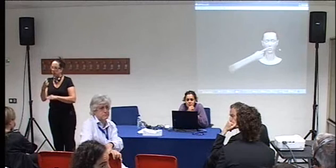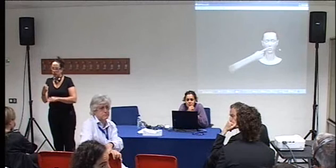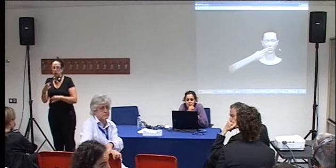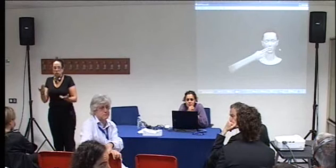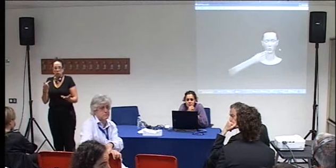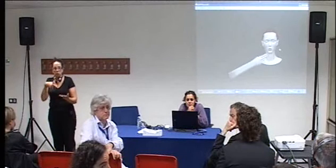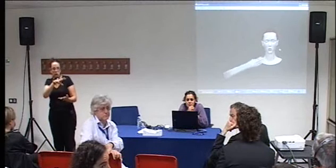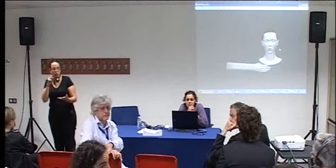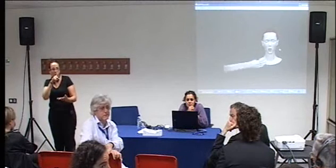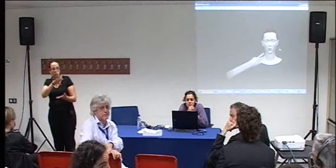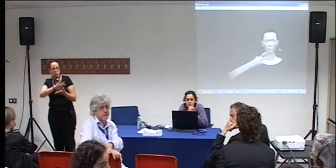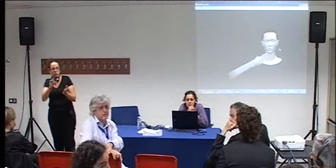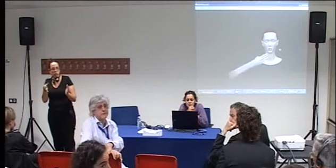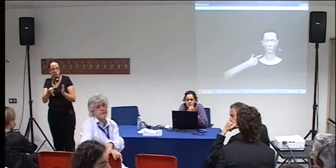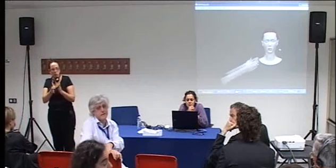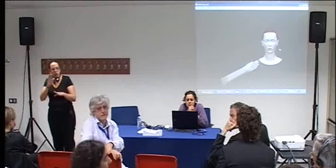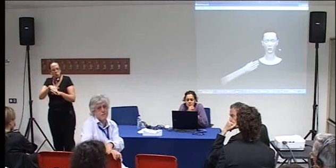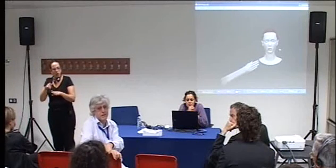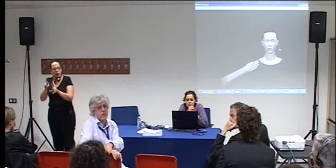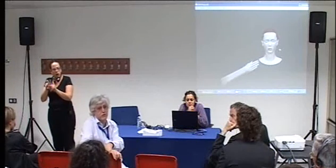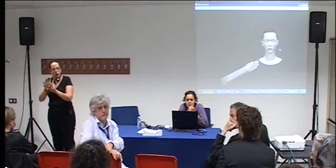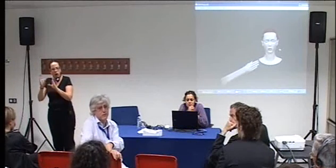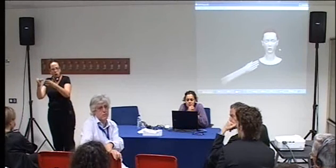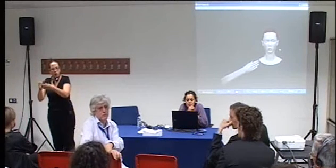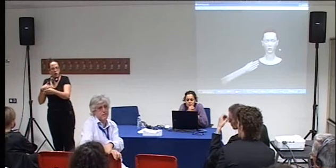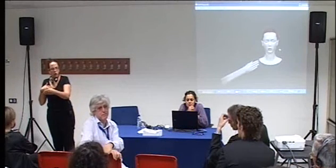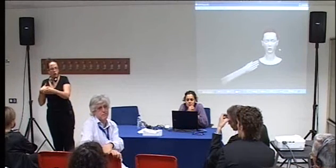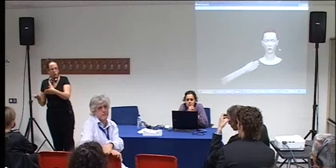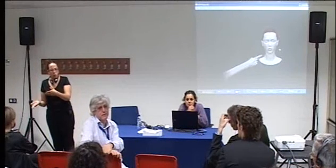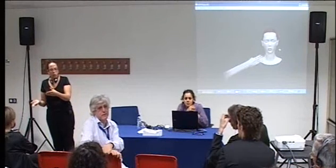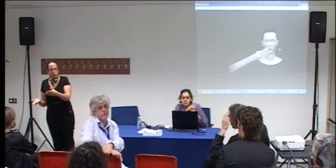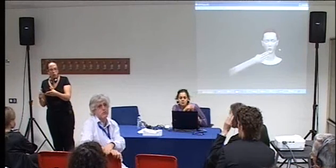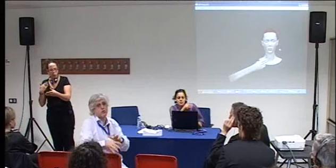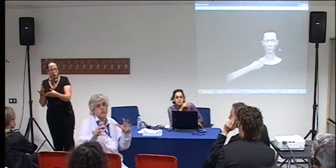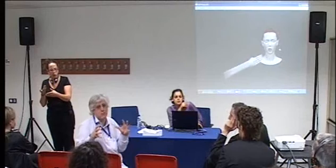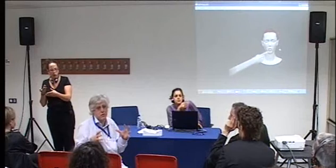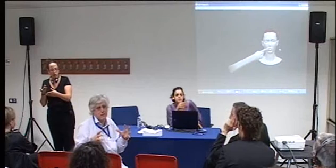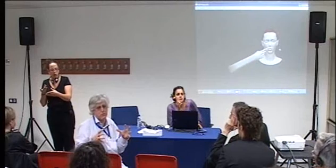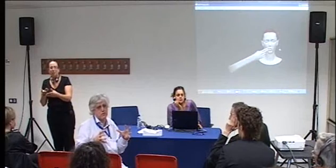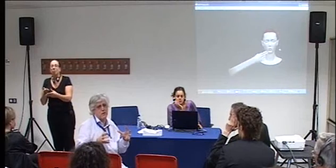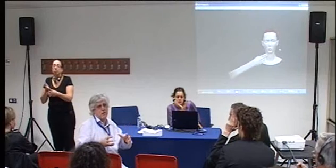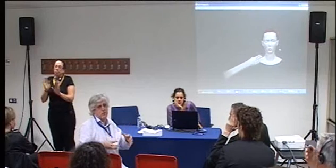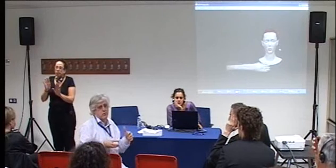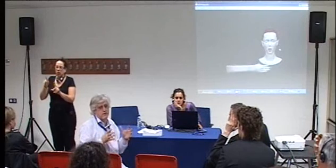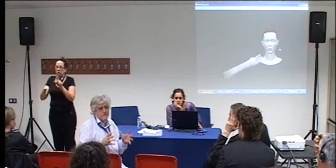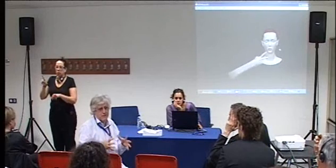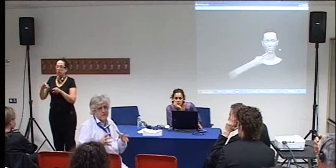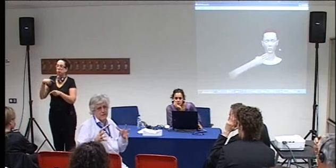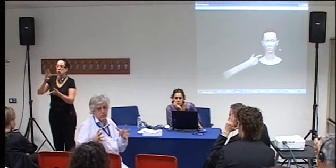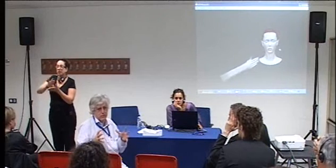I understand this could be a good system for us. Well, it is, if it is voice recognition,